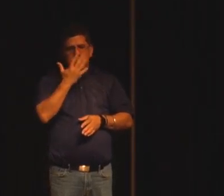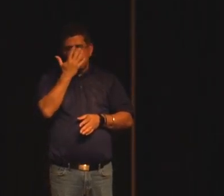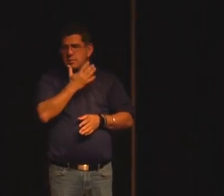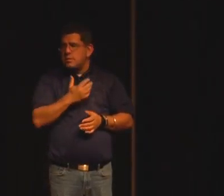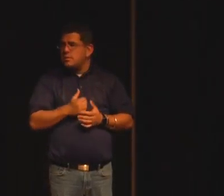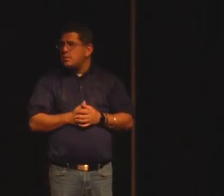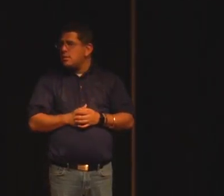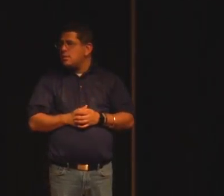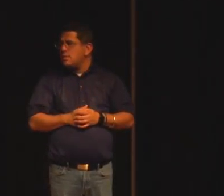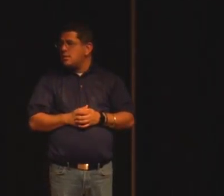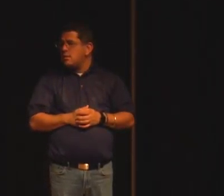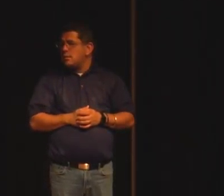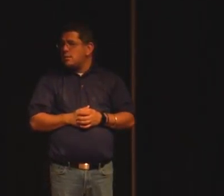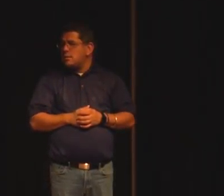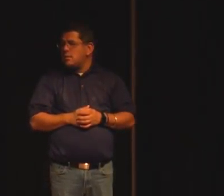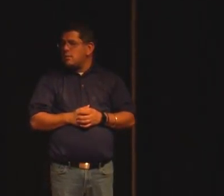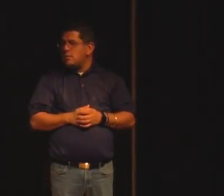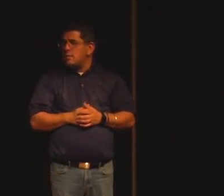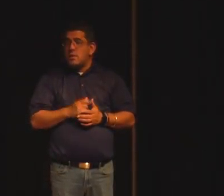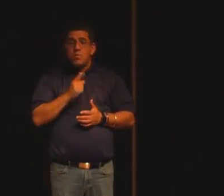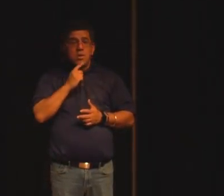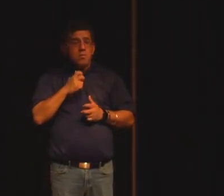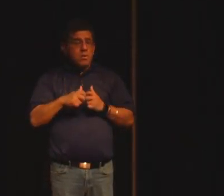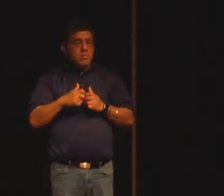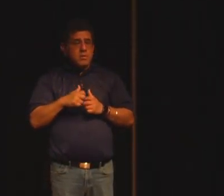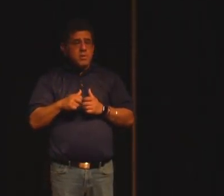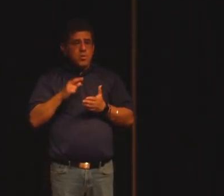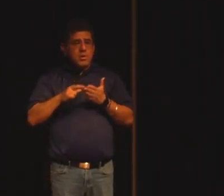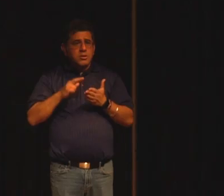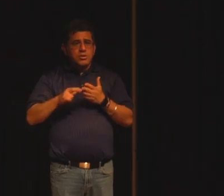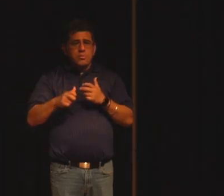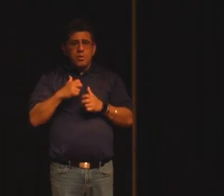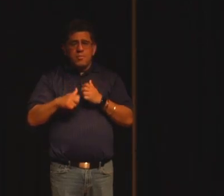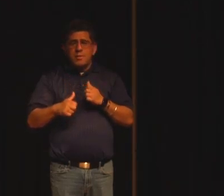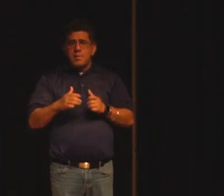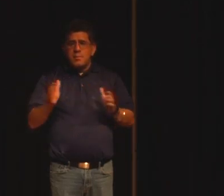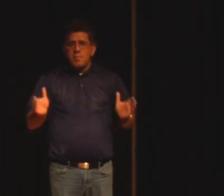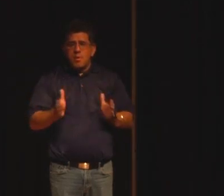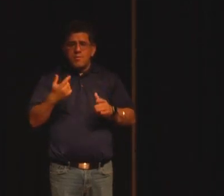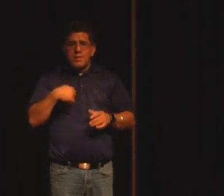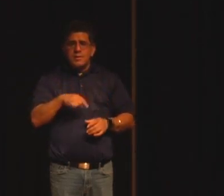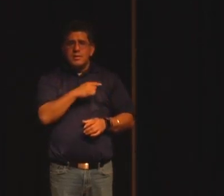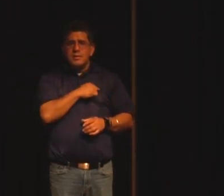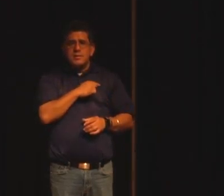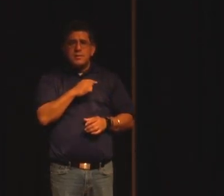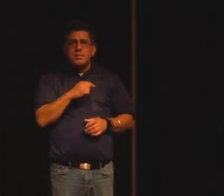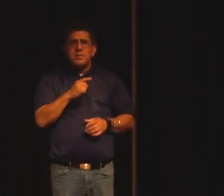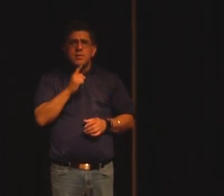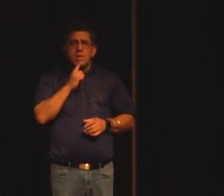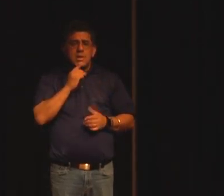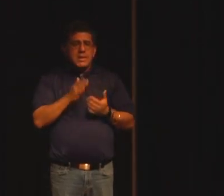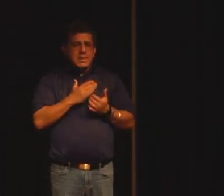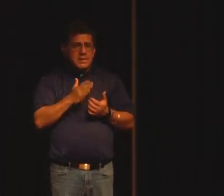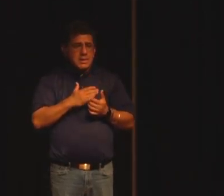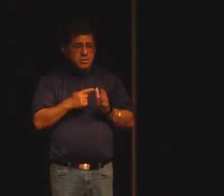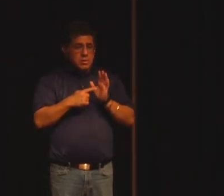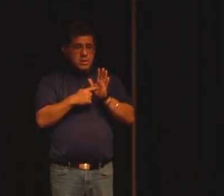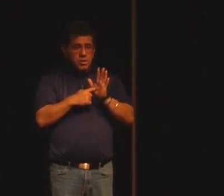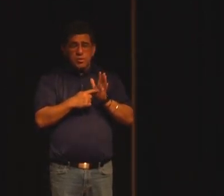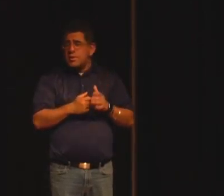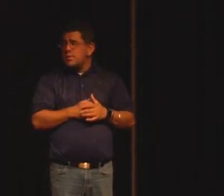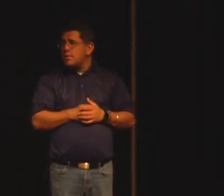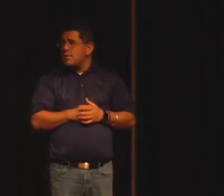And the real problem, the research problem that motivates us is really easy to illustrate. So